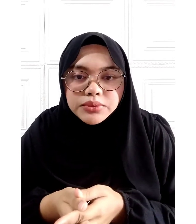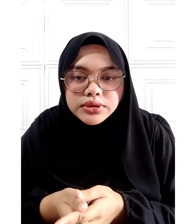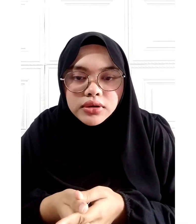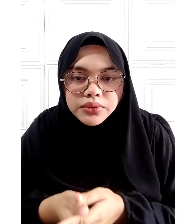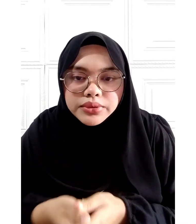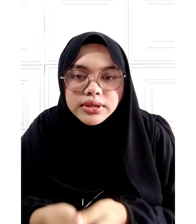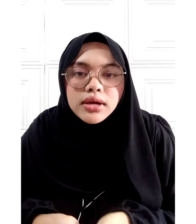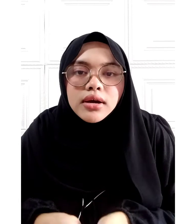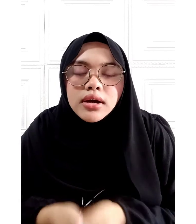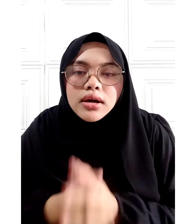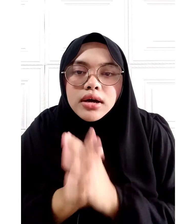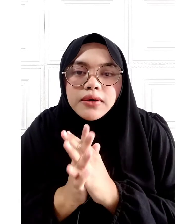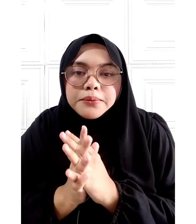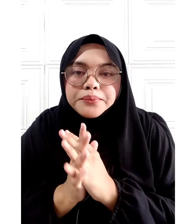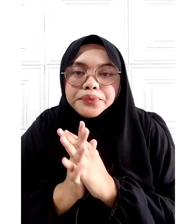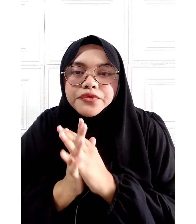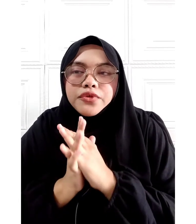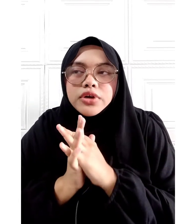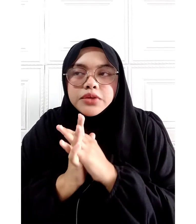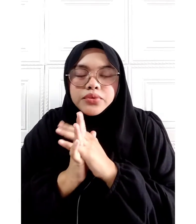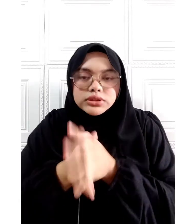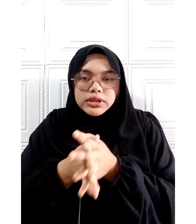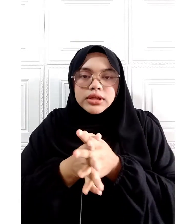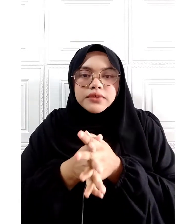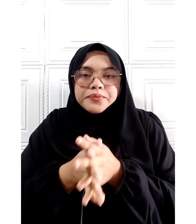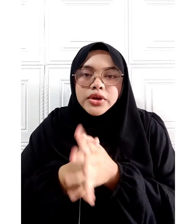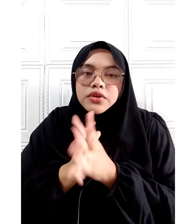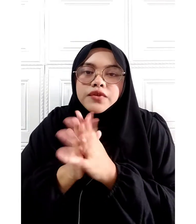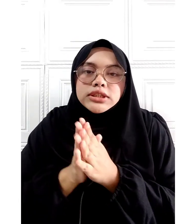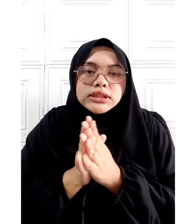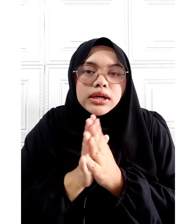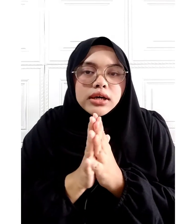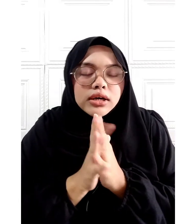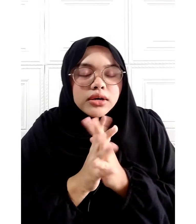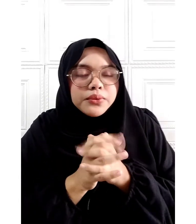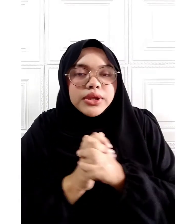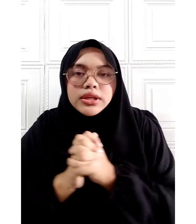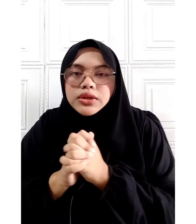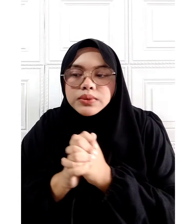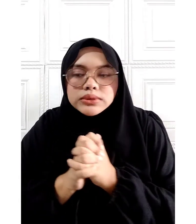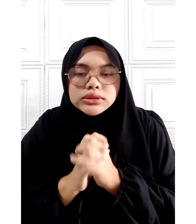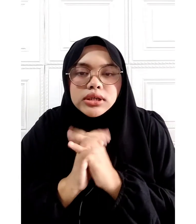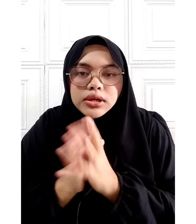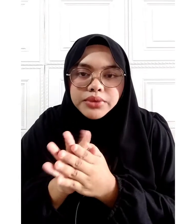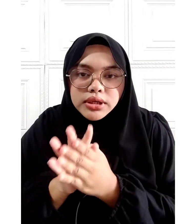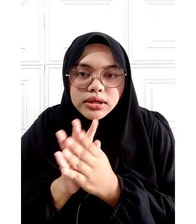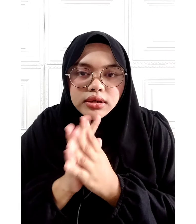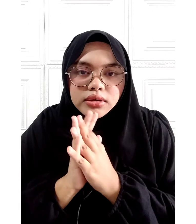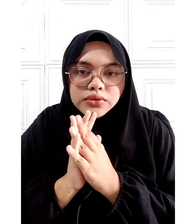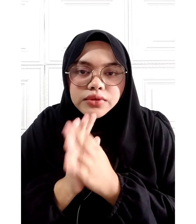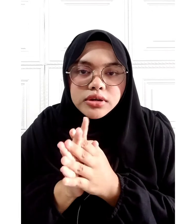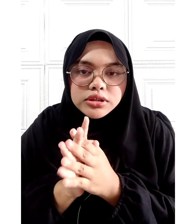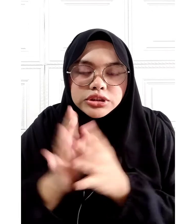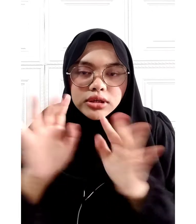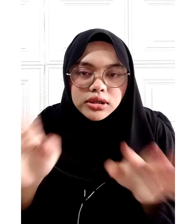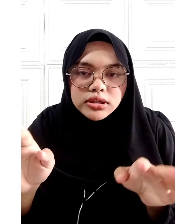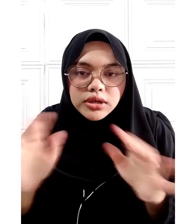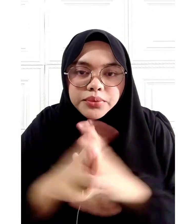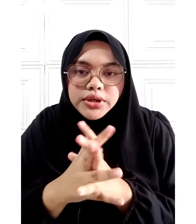distributed load. For the procedure, first we need to set up the 3-hinge arc